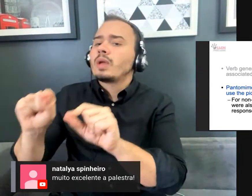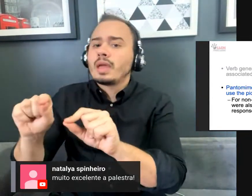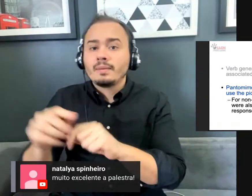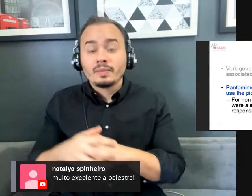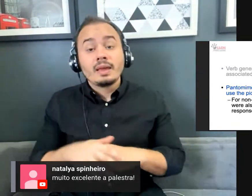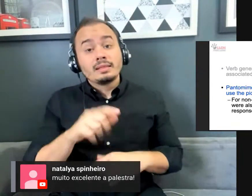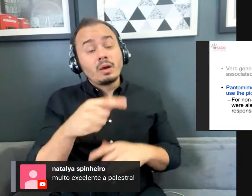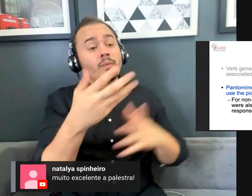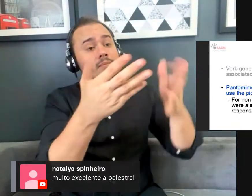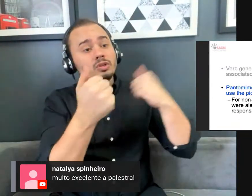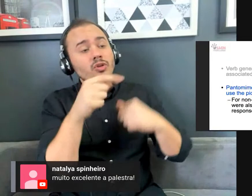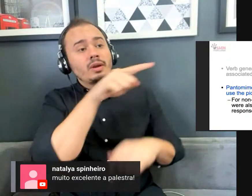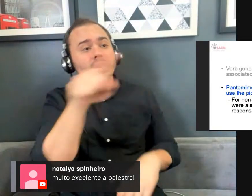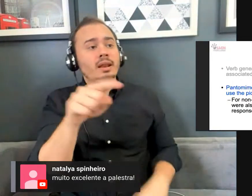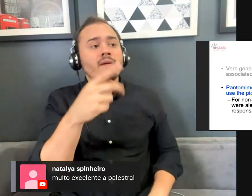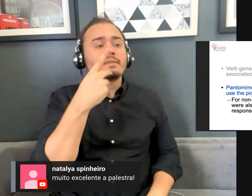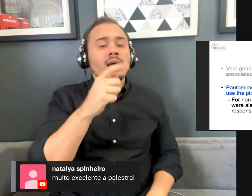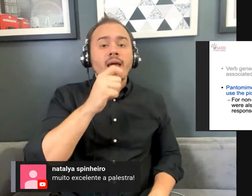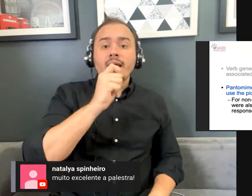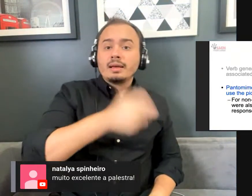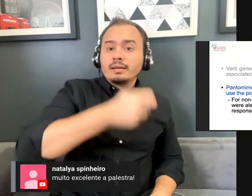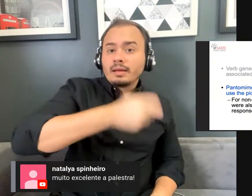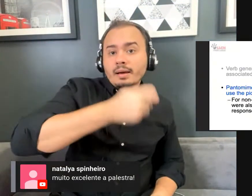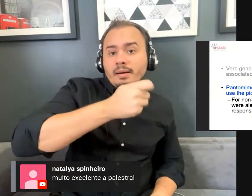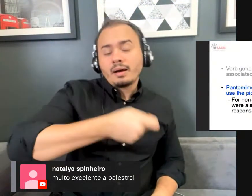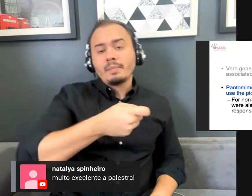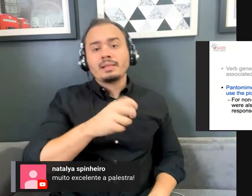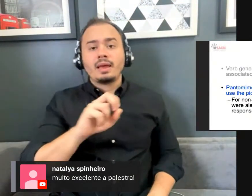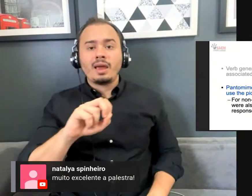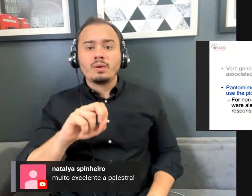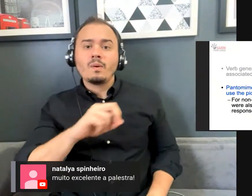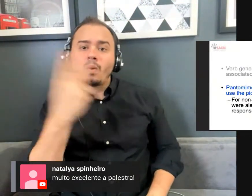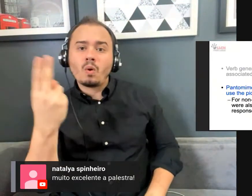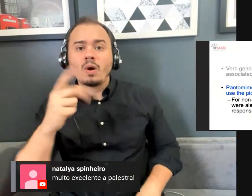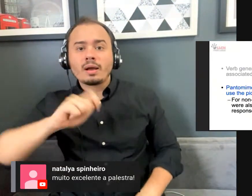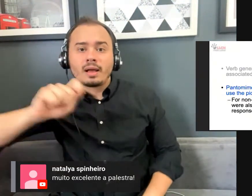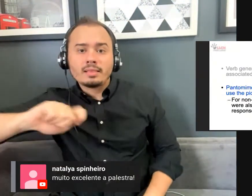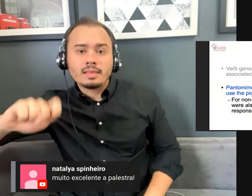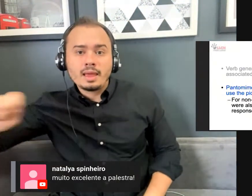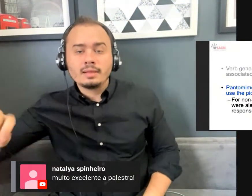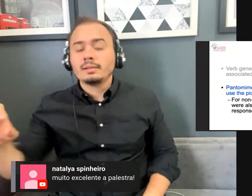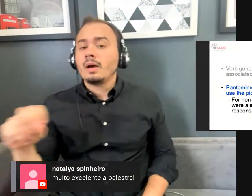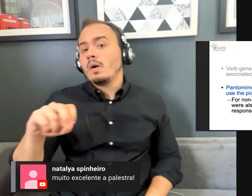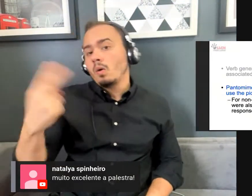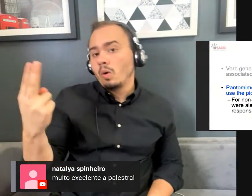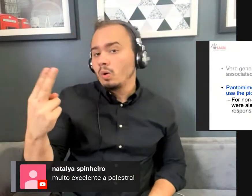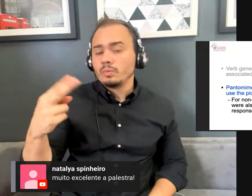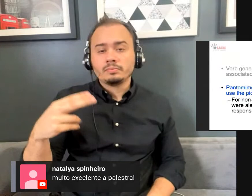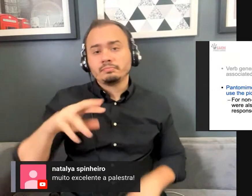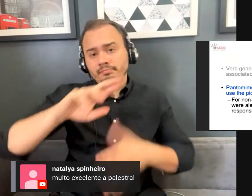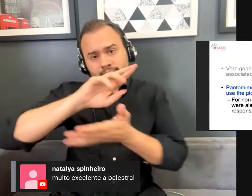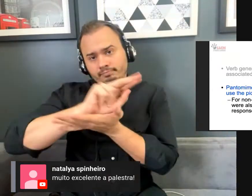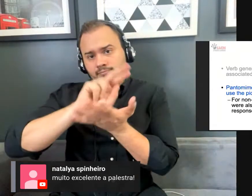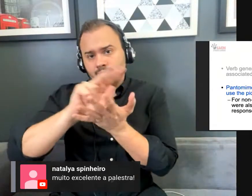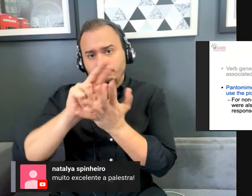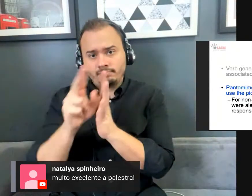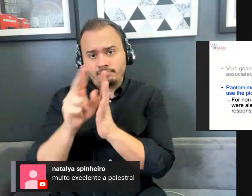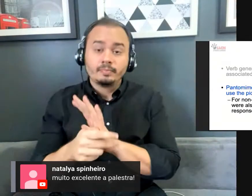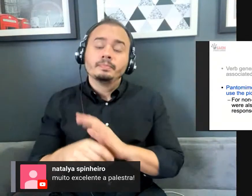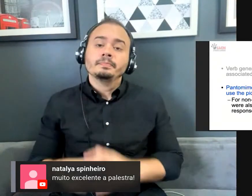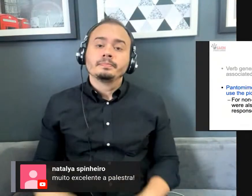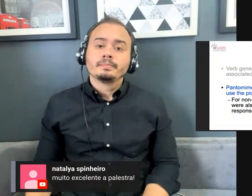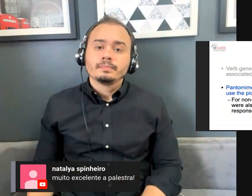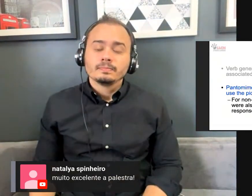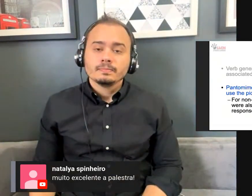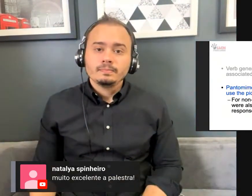asked our hearing non-signers to produce pantomimes for those as well, whereas our signers were producing verbs. And then we had